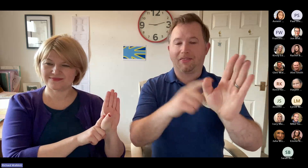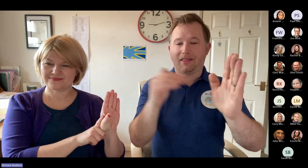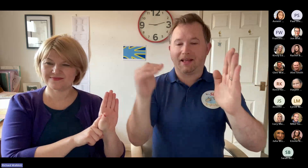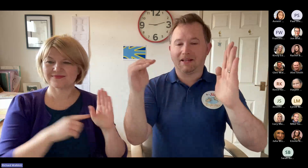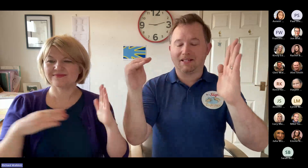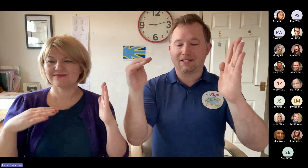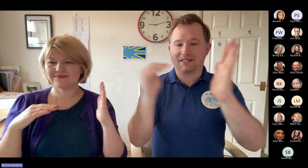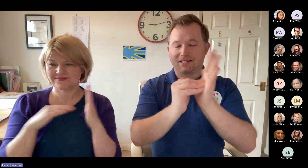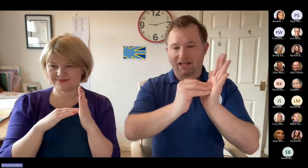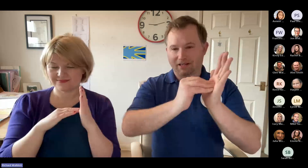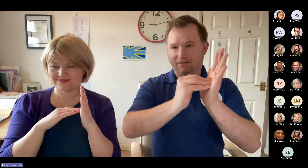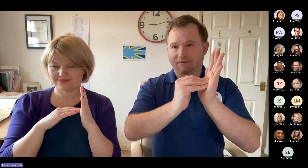And then Z.